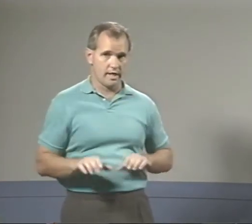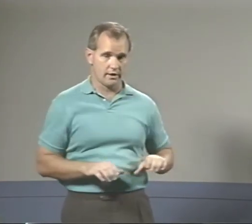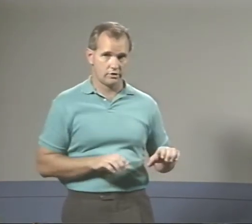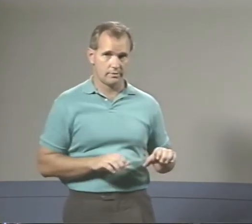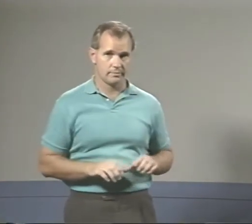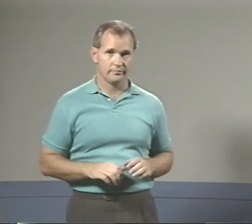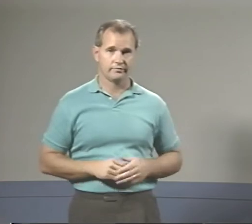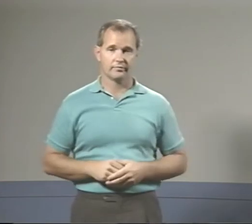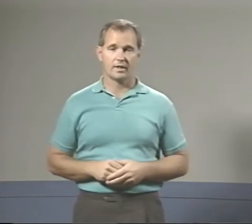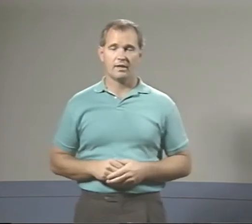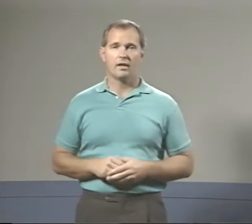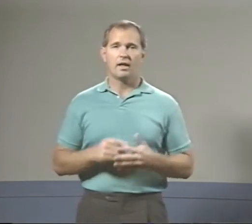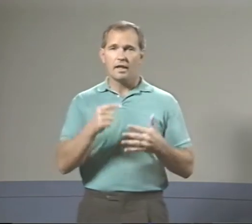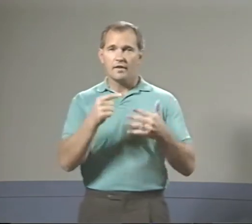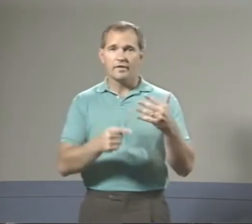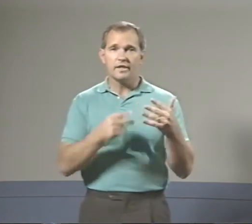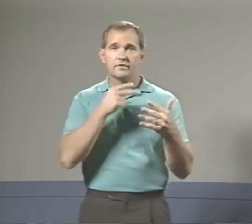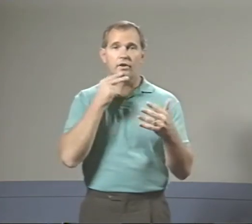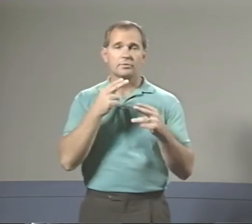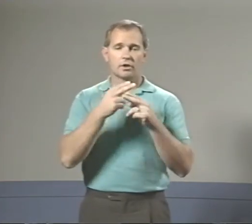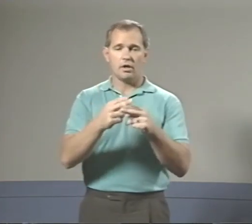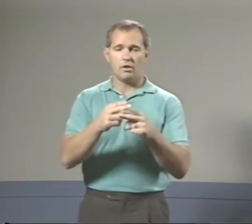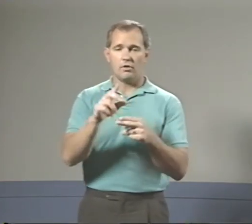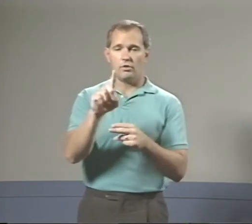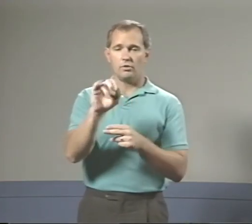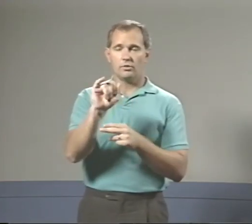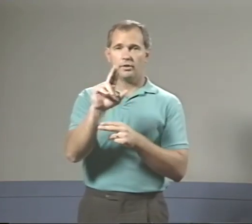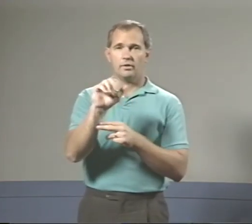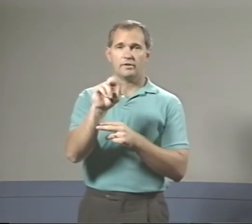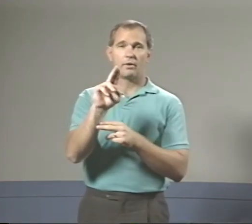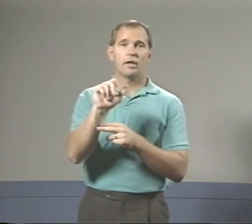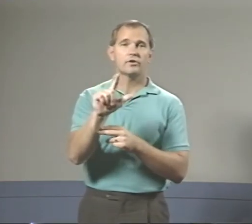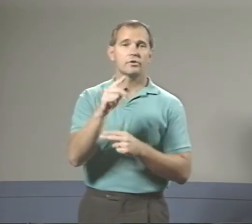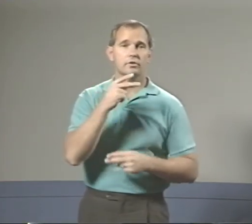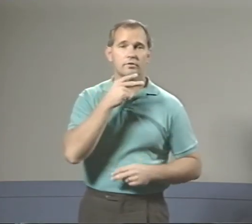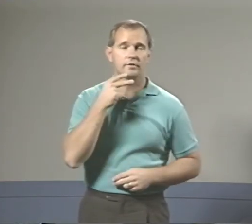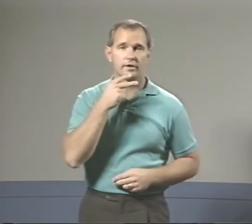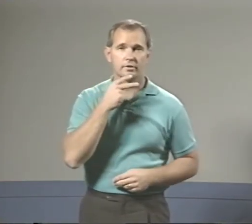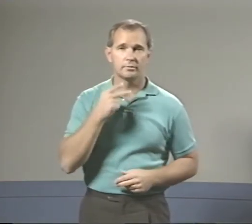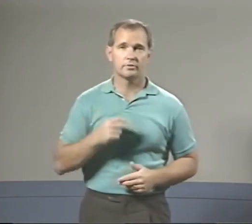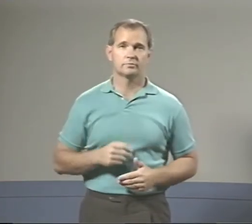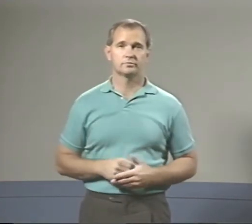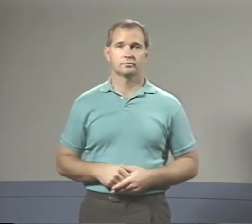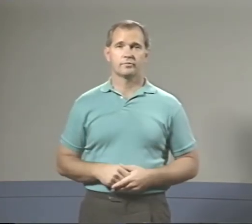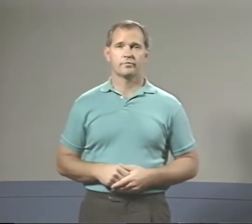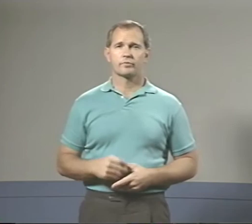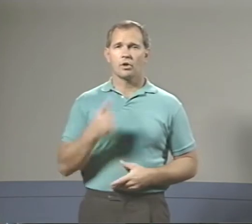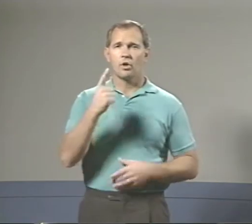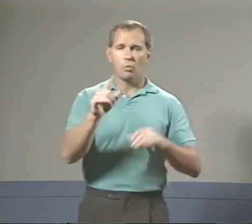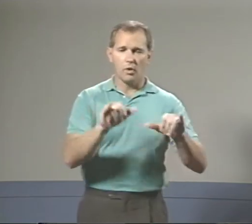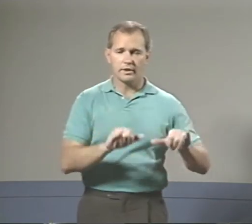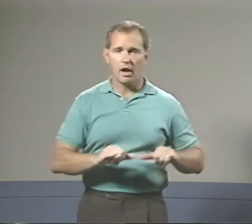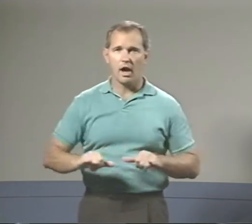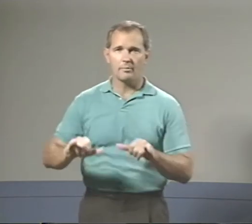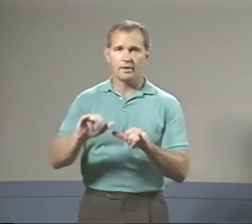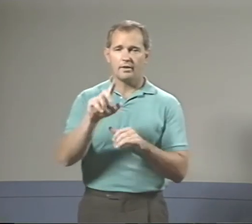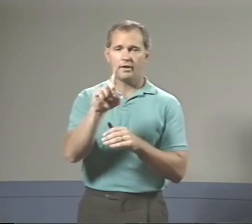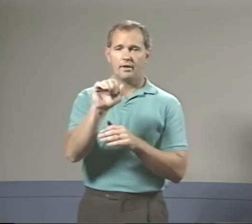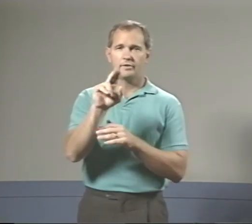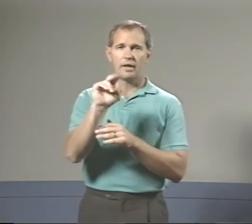action. These verbs are called directional verbs. One common